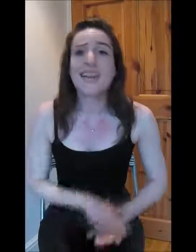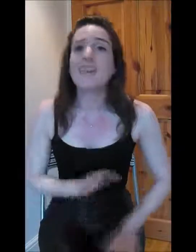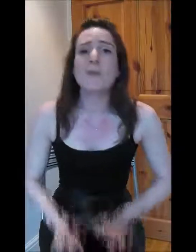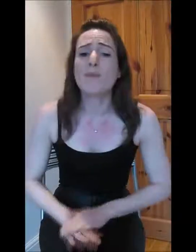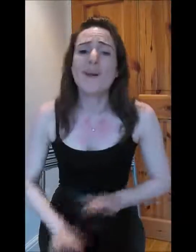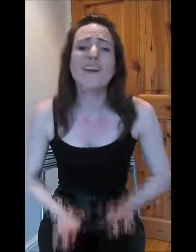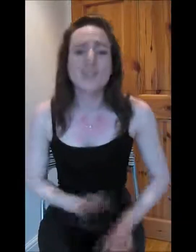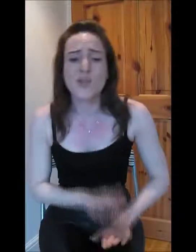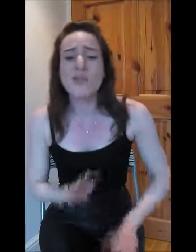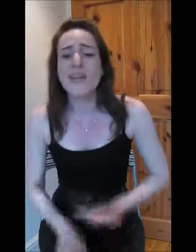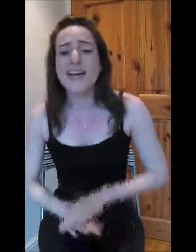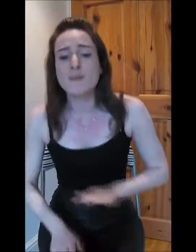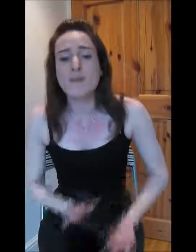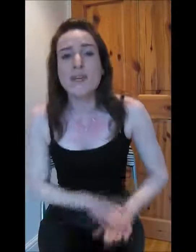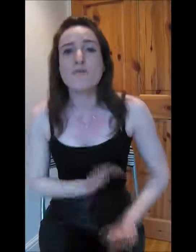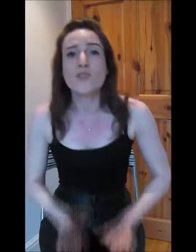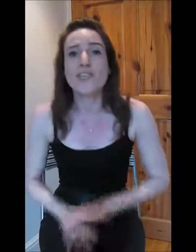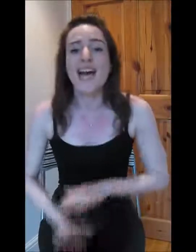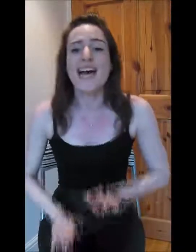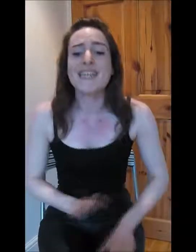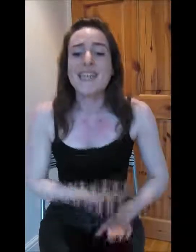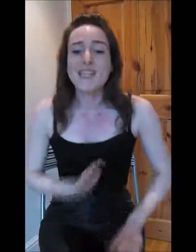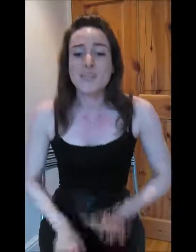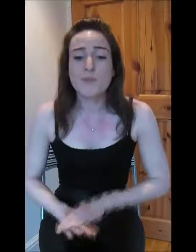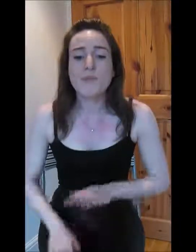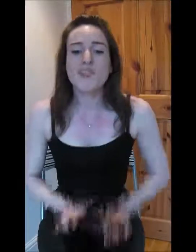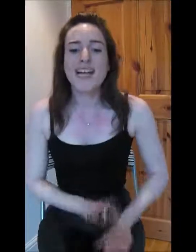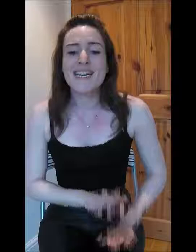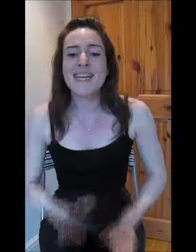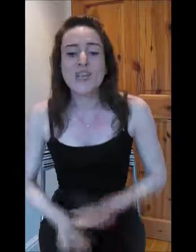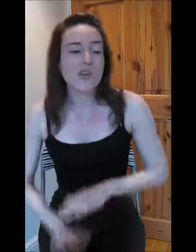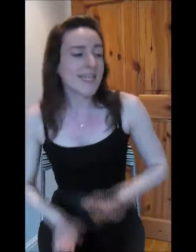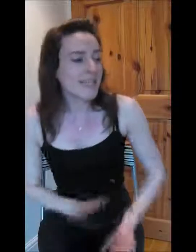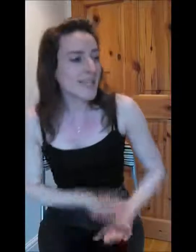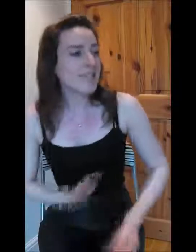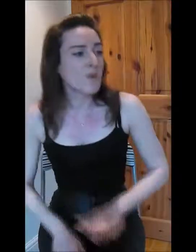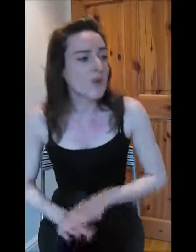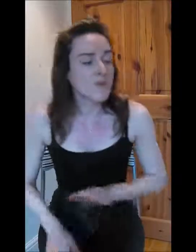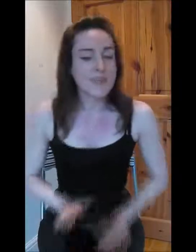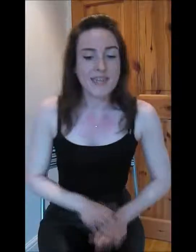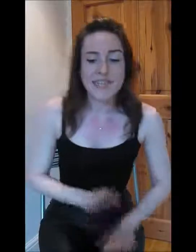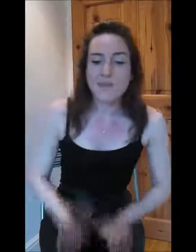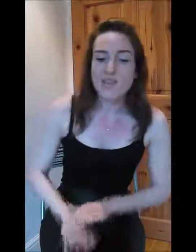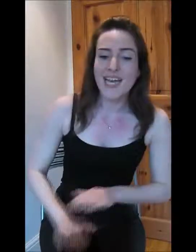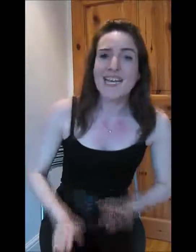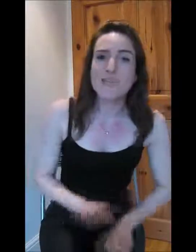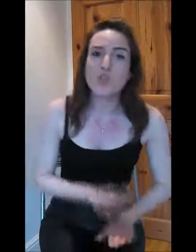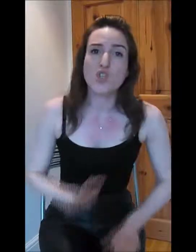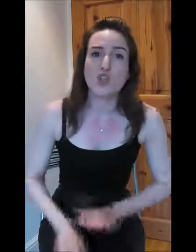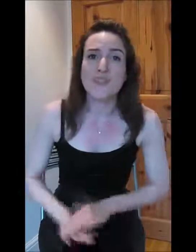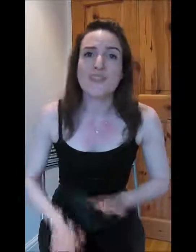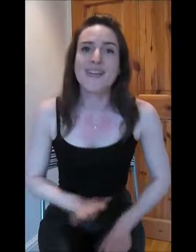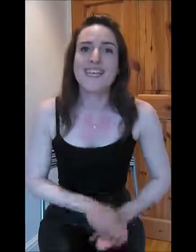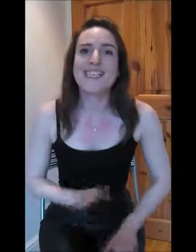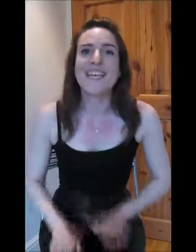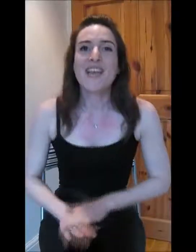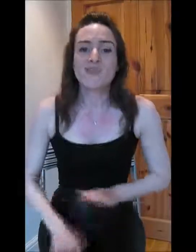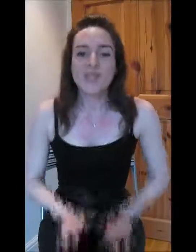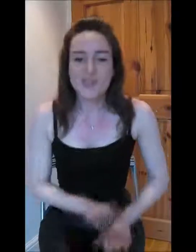and be brought to light. You may run and hide, slip and slide. Try to take a look from your neighbor's side. But sure as there is, the rich and the